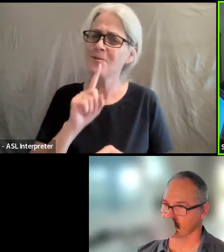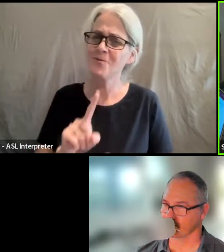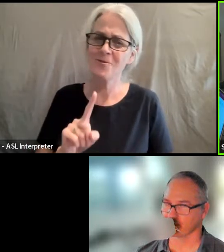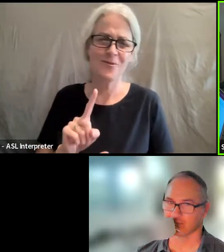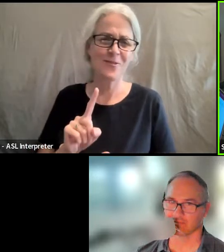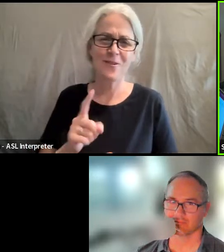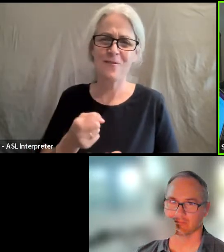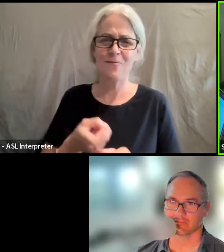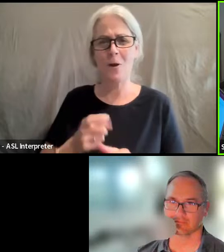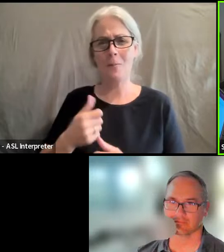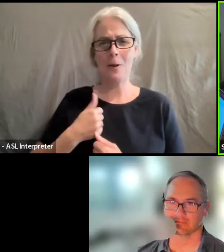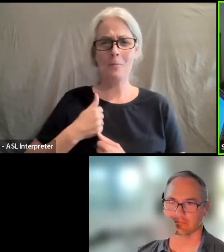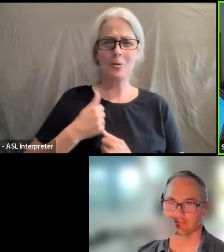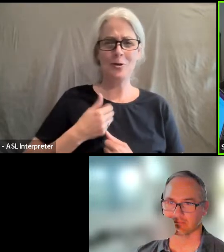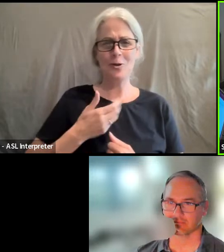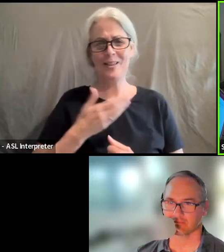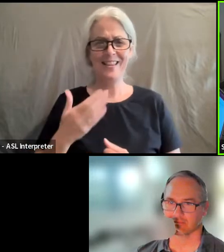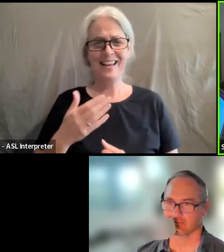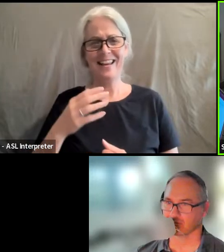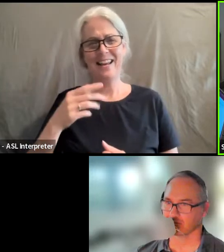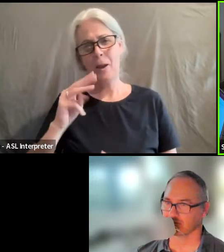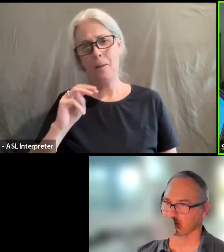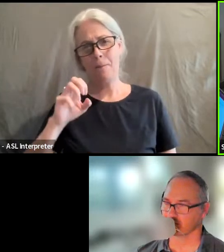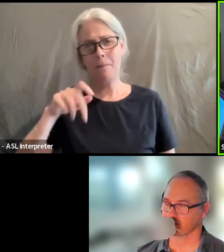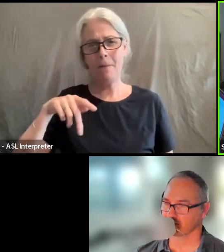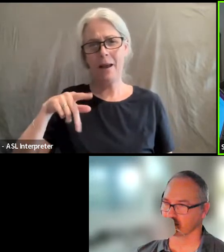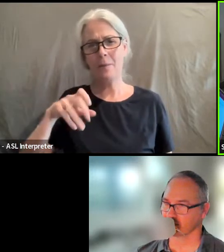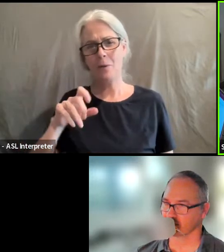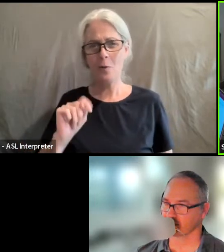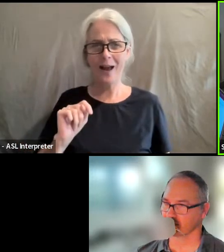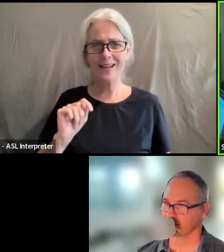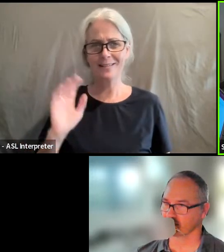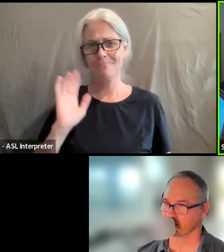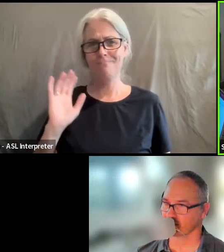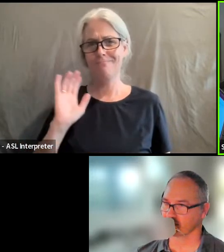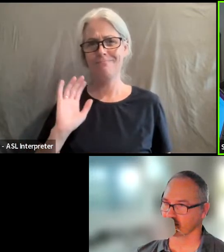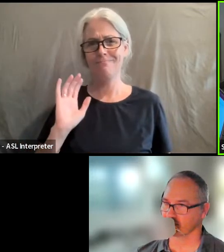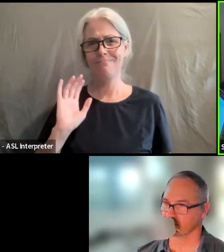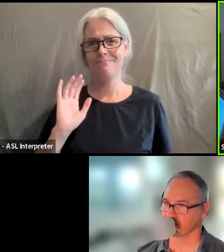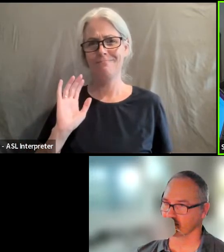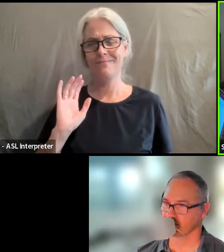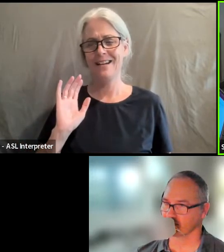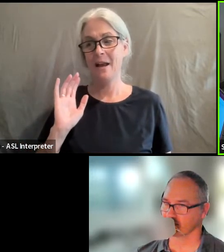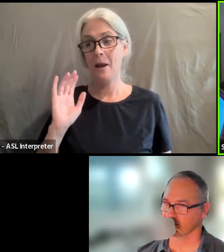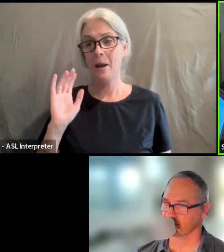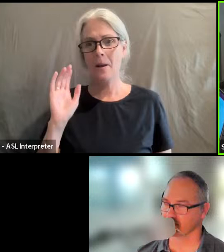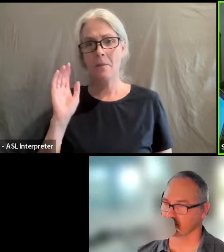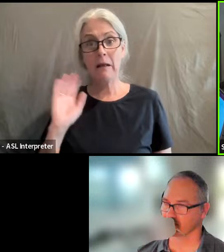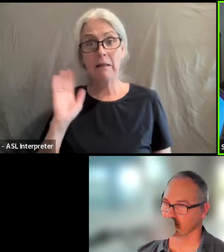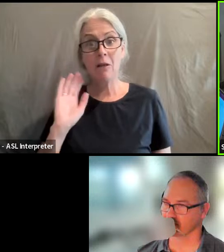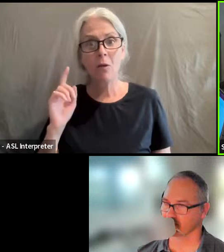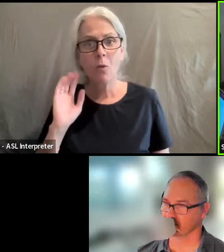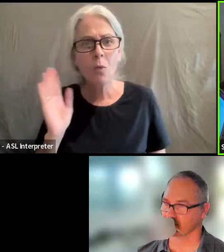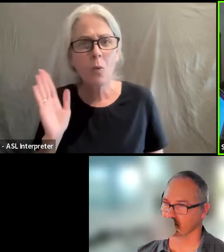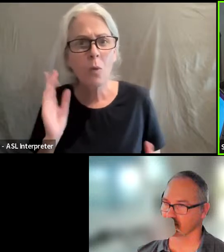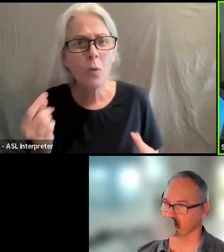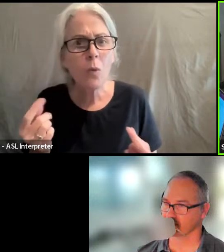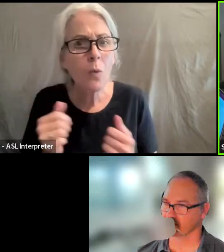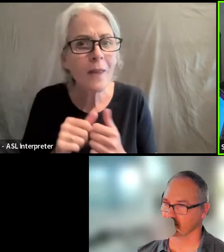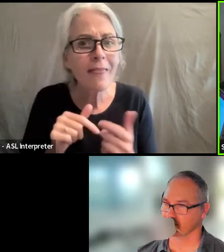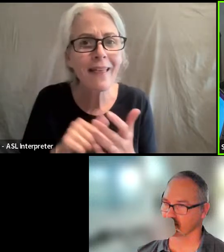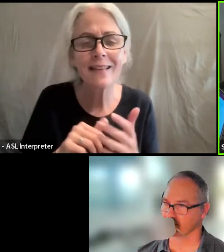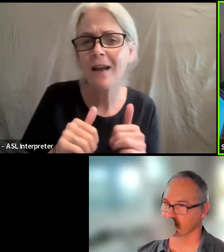a military thing or something somebody could do, and nobody quite kind of knew, well, what are we going to do with this? We can tell